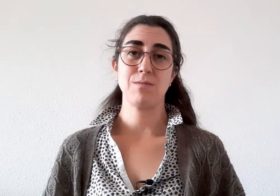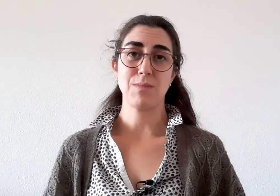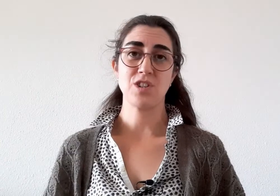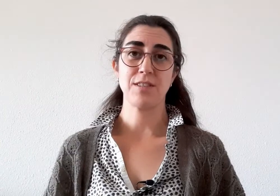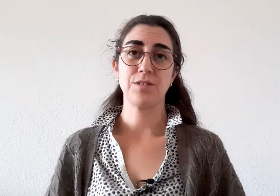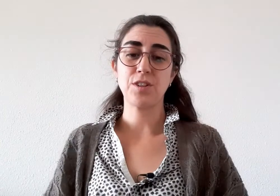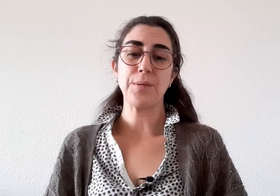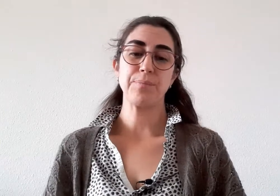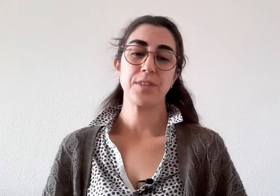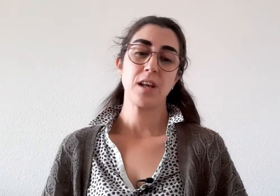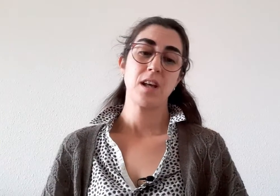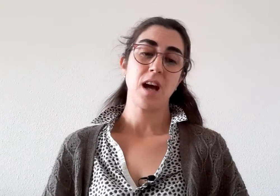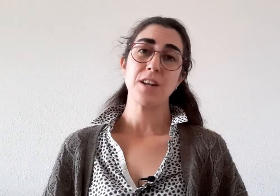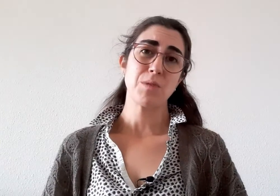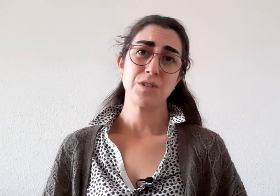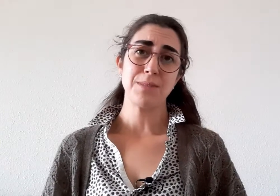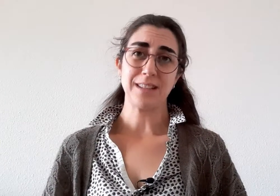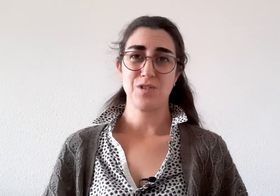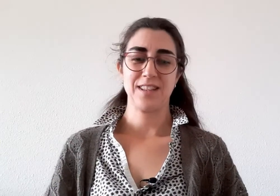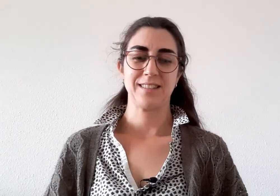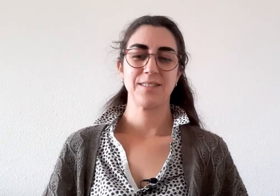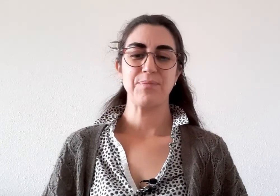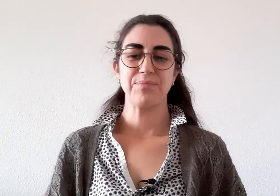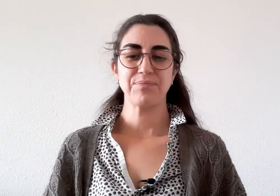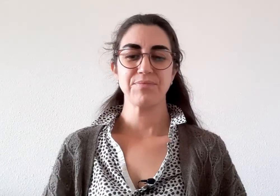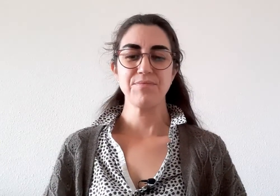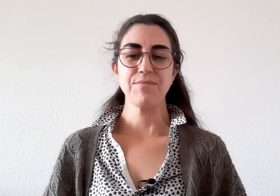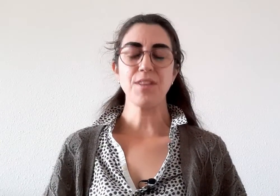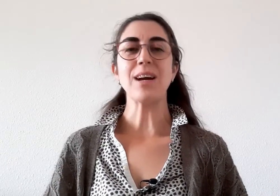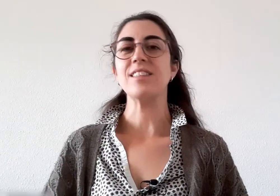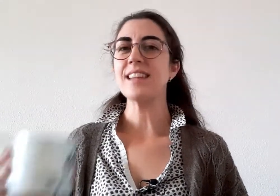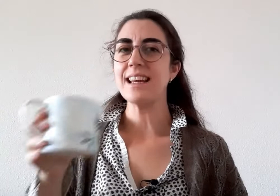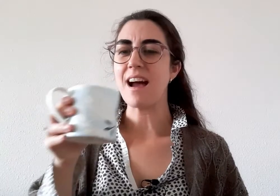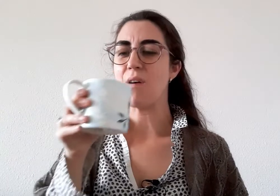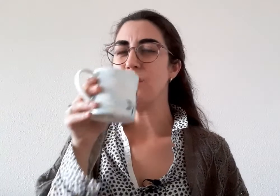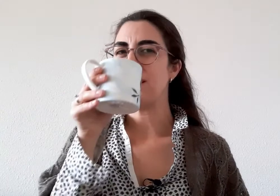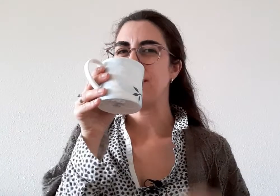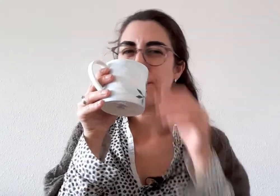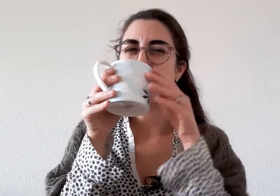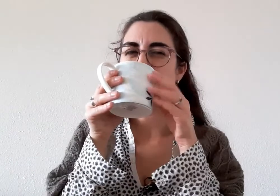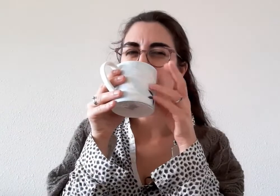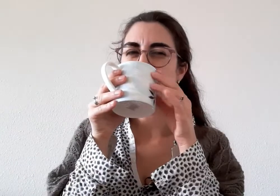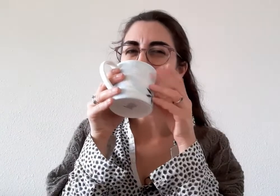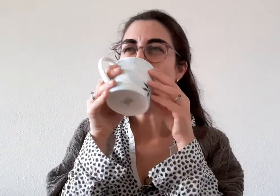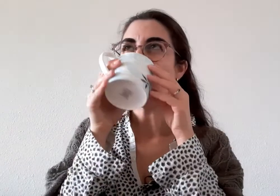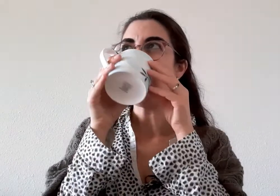my child. So I don't want you to miss out on this. Okay, so say now, let's see.